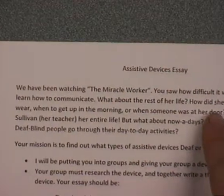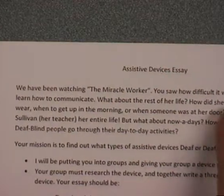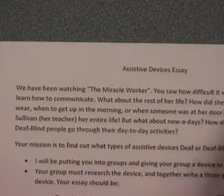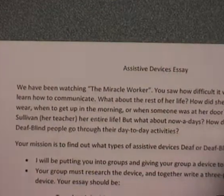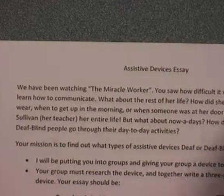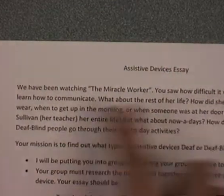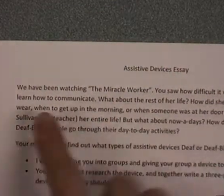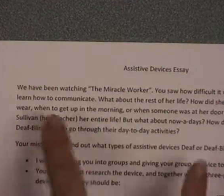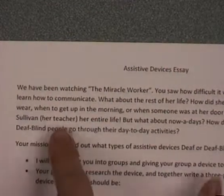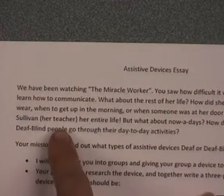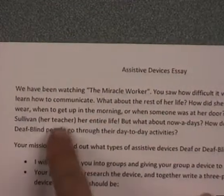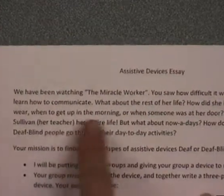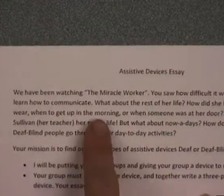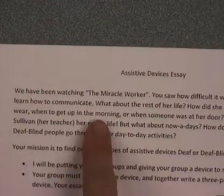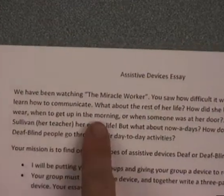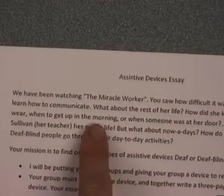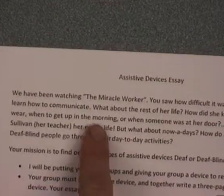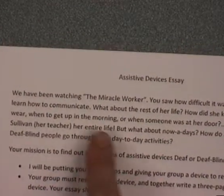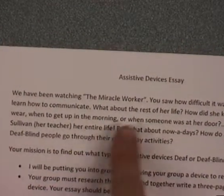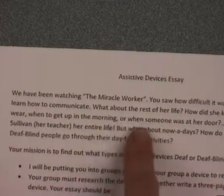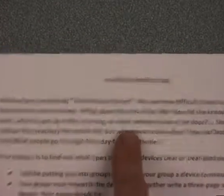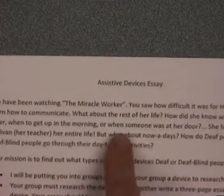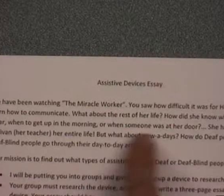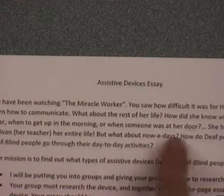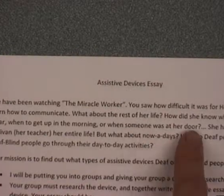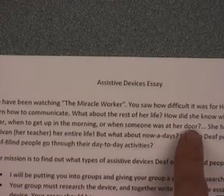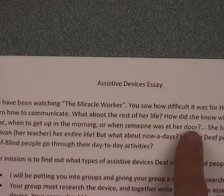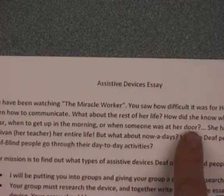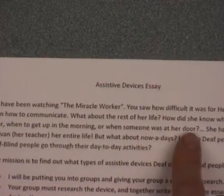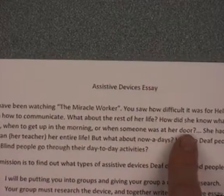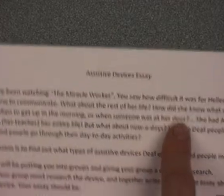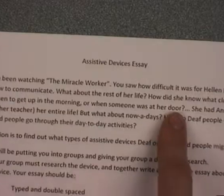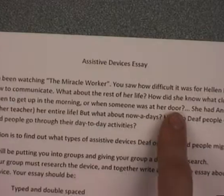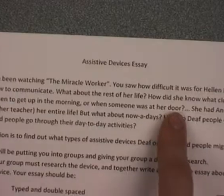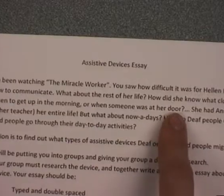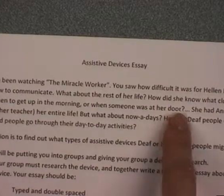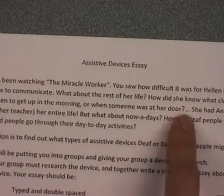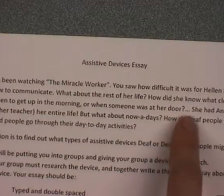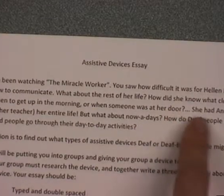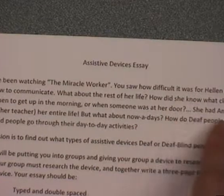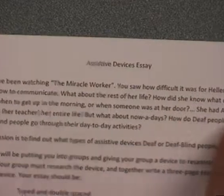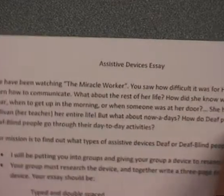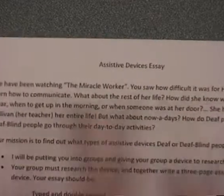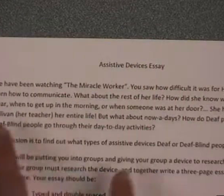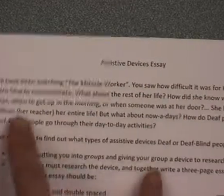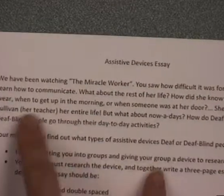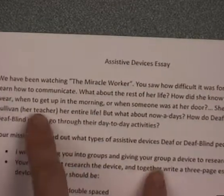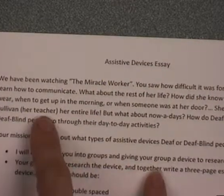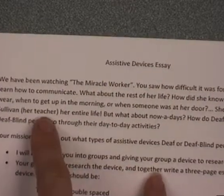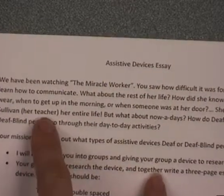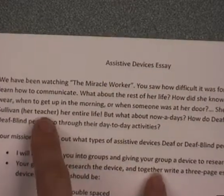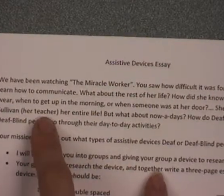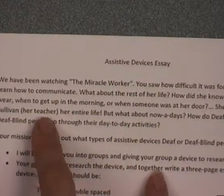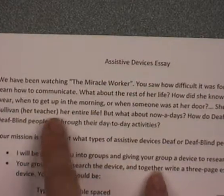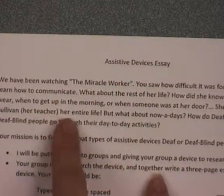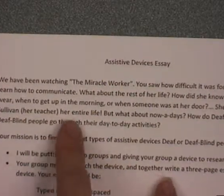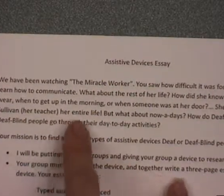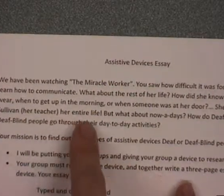what clothes to wear, when to get up in the morning, or when someone was at her door? Well, she had Ann Sullivan, her teacher,